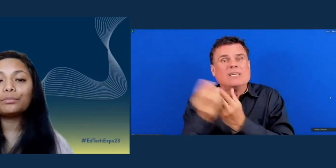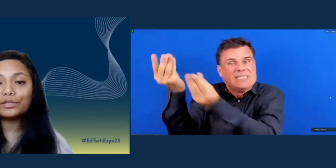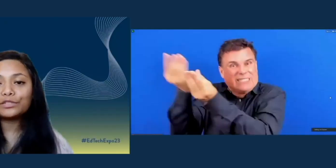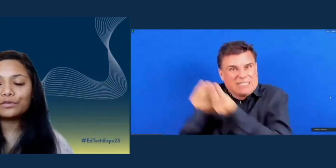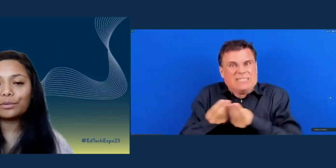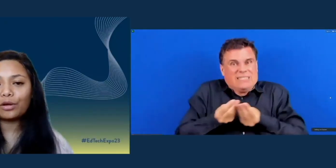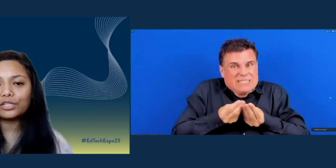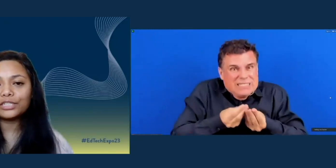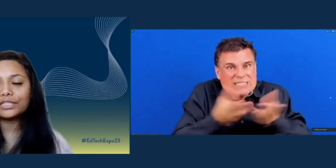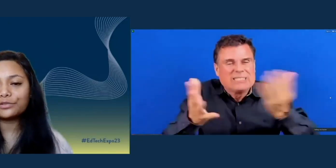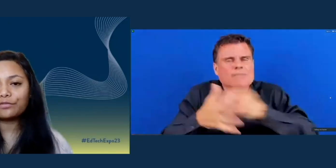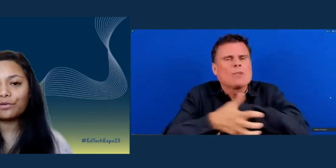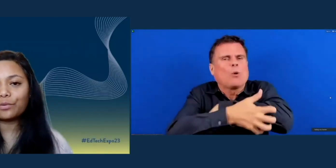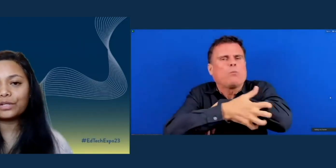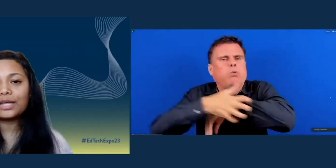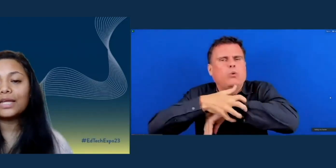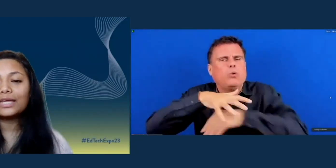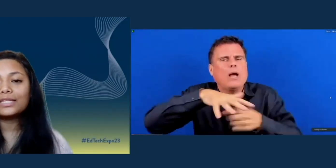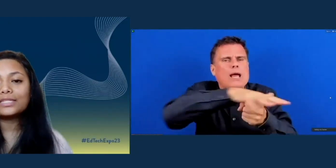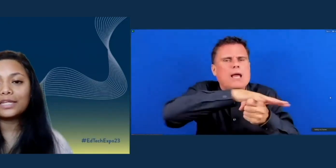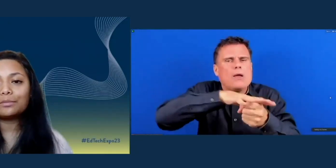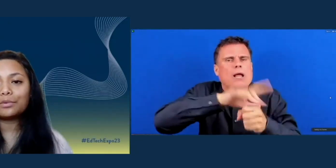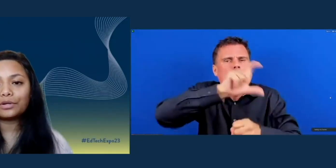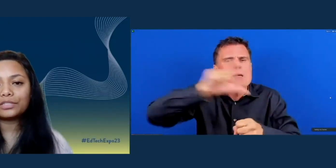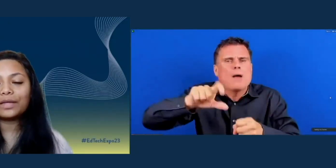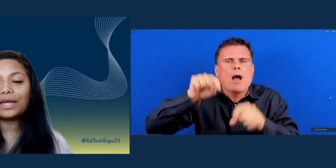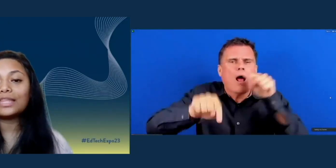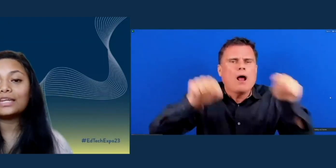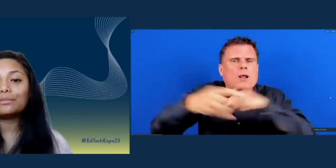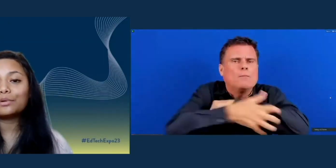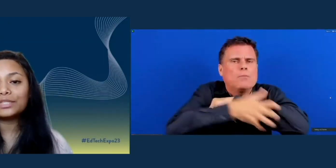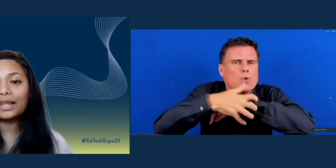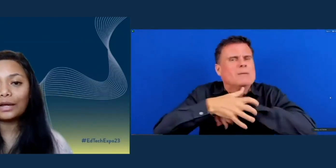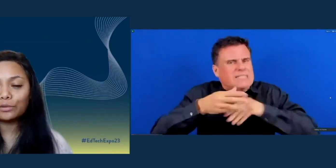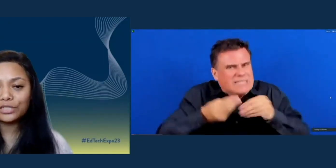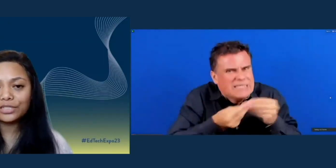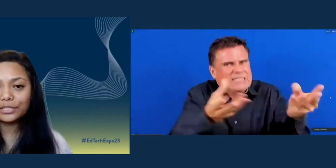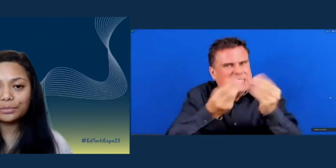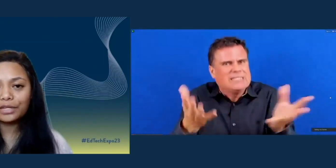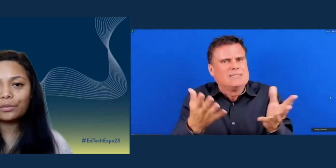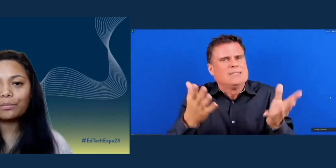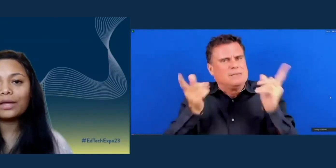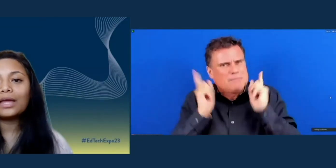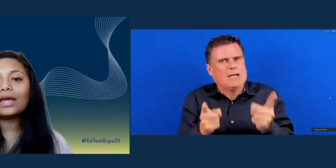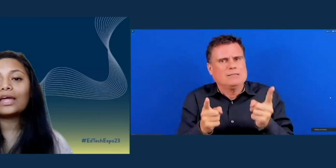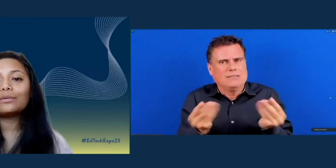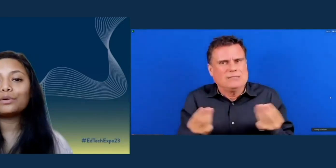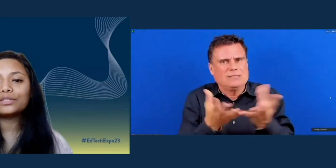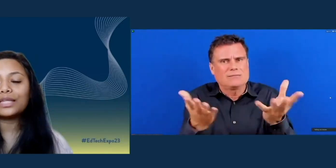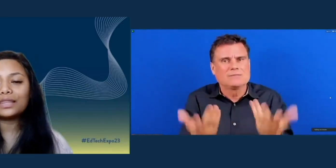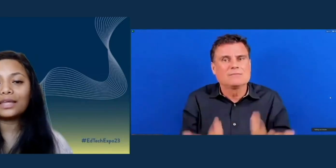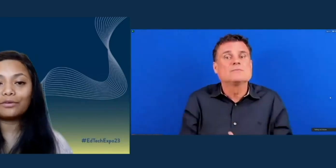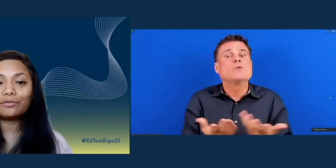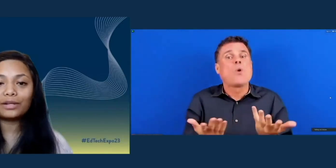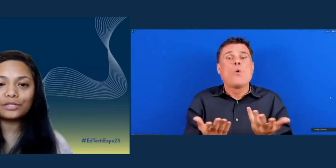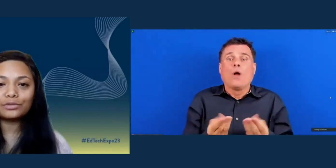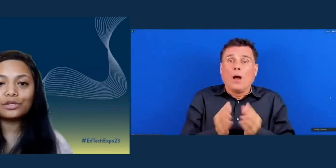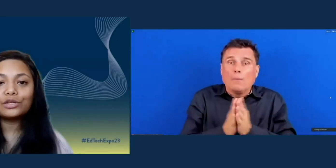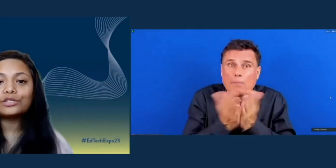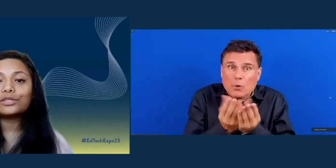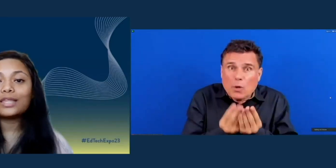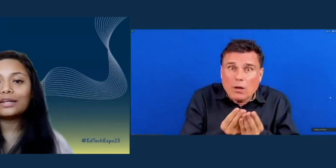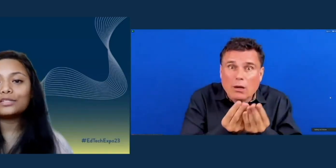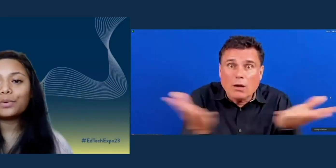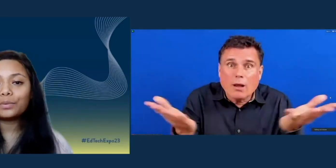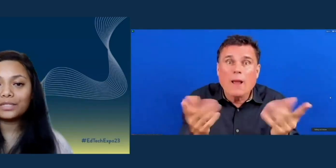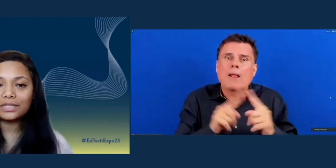The premise for the project is straightforward. Kids need books, and they need books in languages they speak at home and the books that they can relate to.